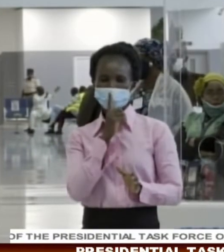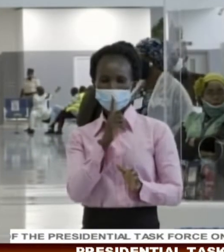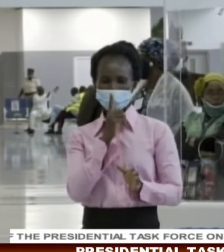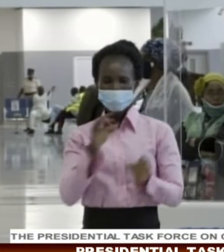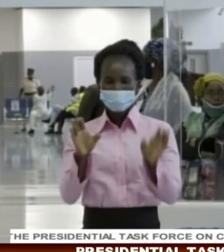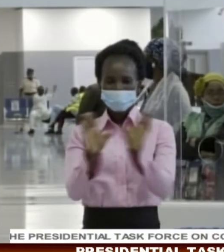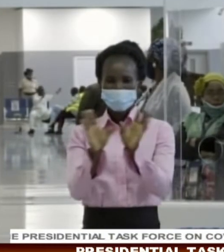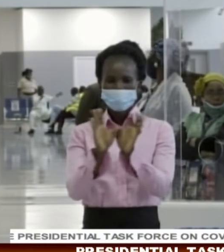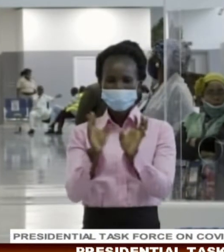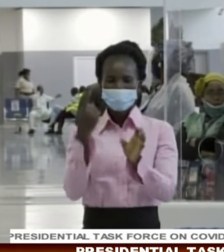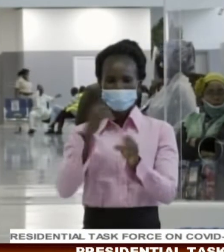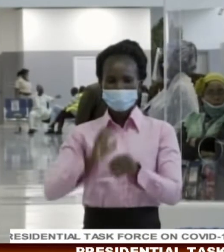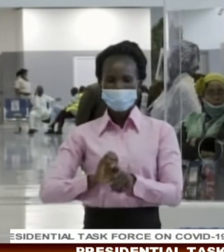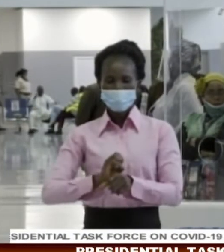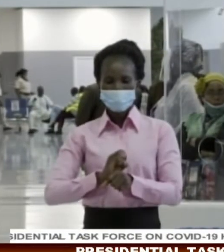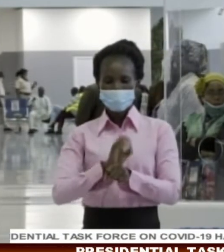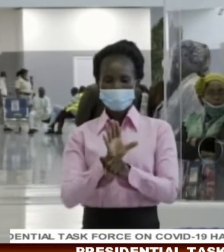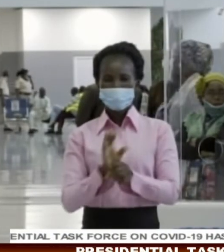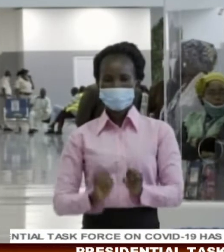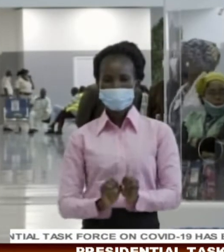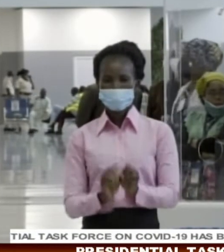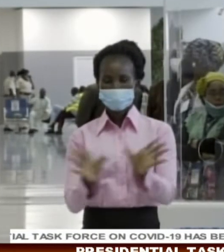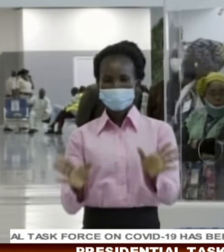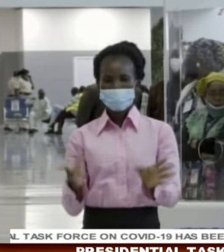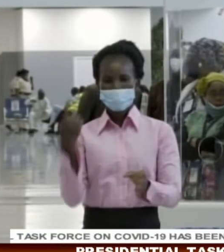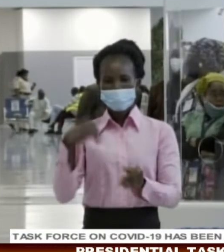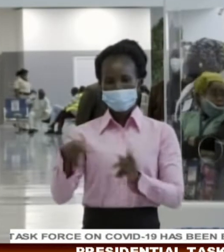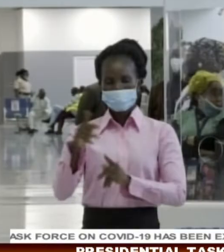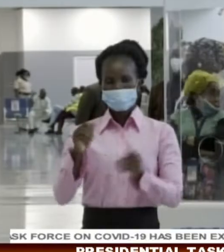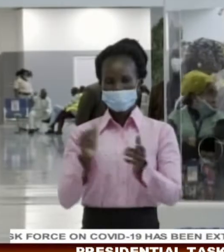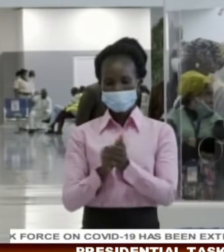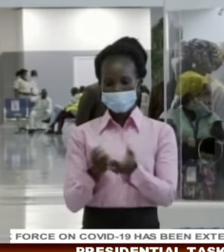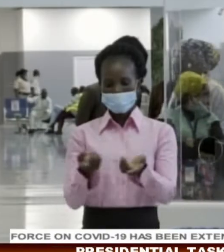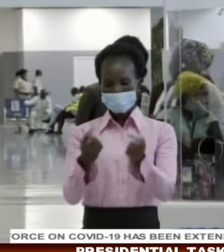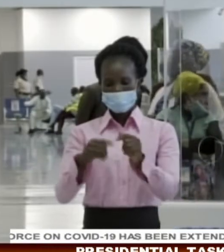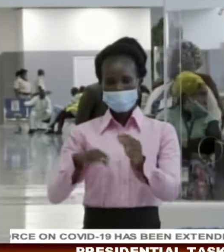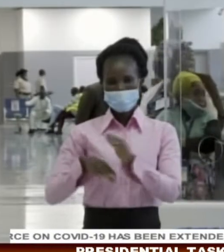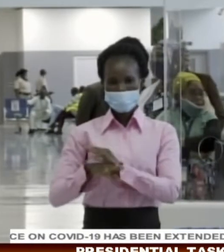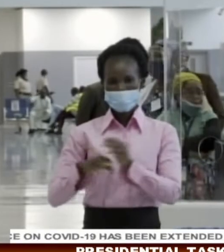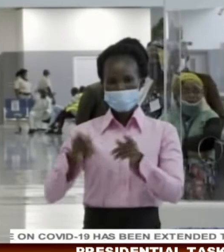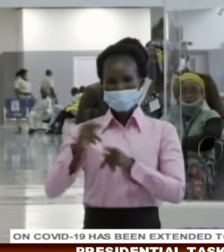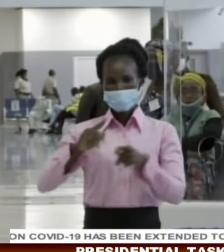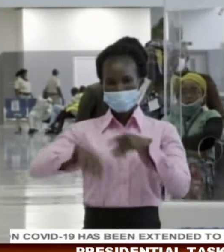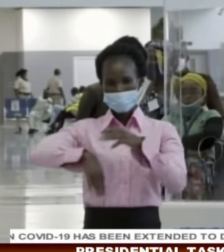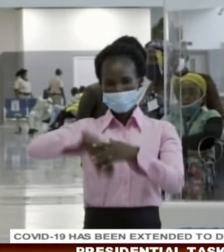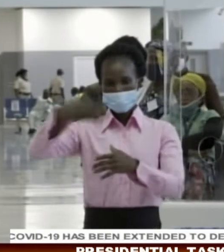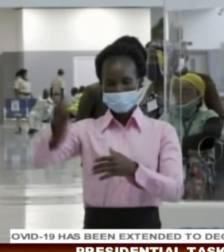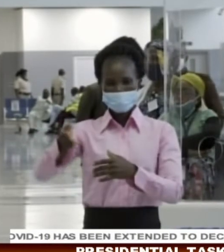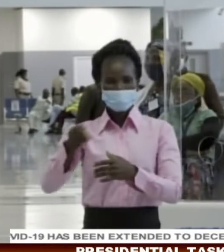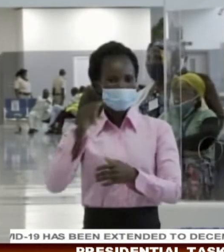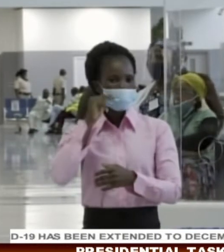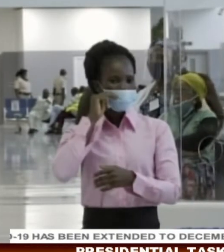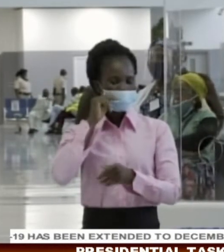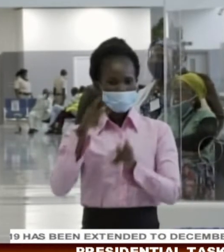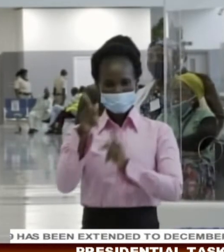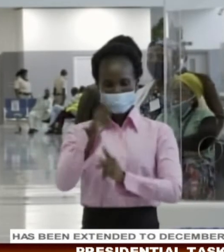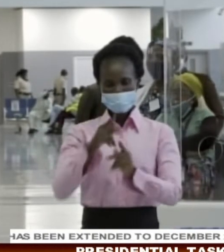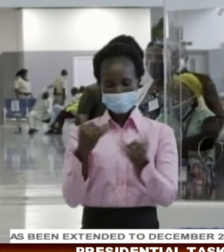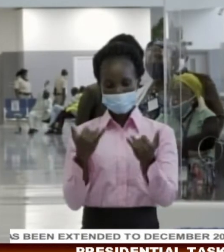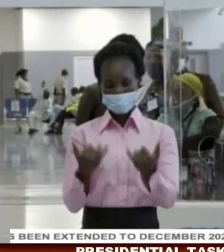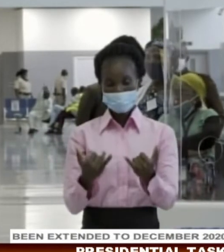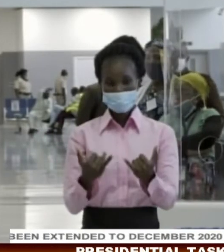COVID-19 result for incoming travelers and people going out, Nigerians going out?